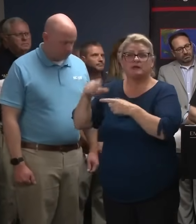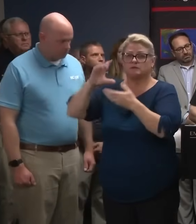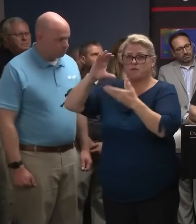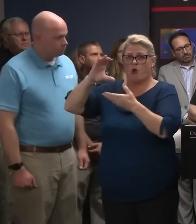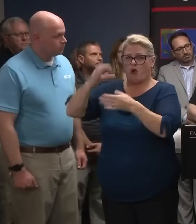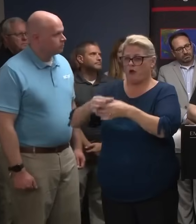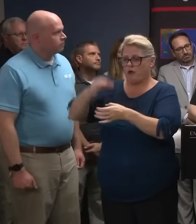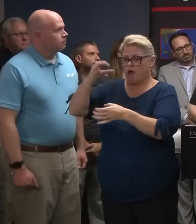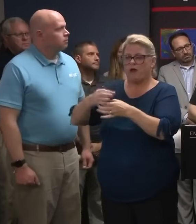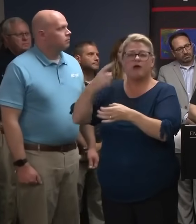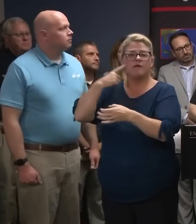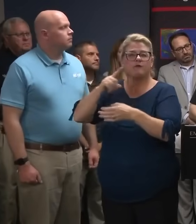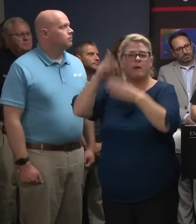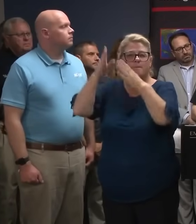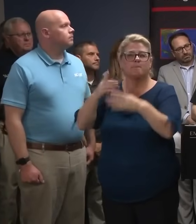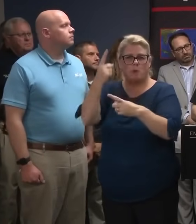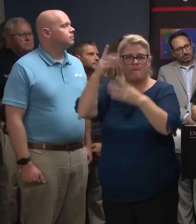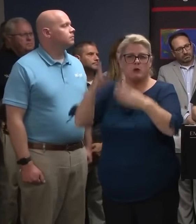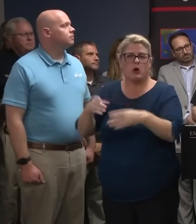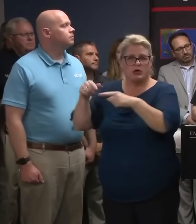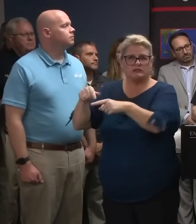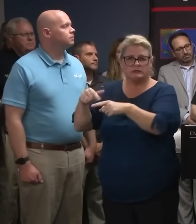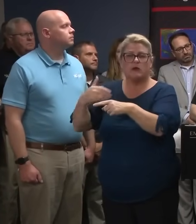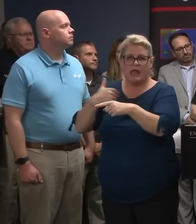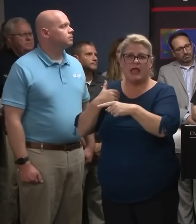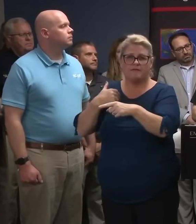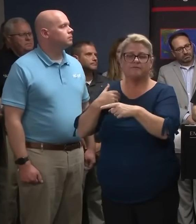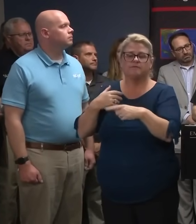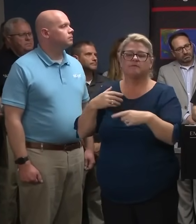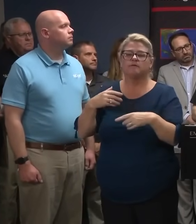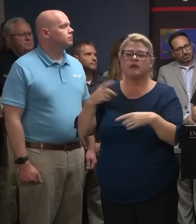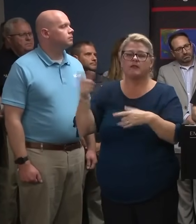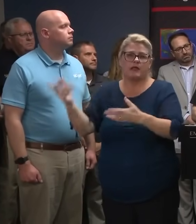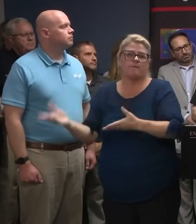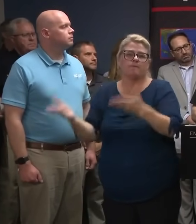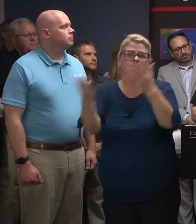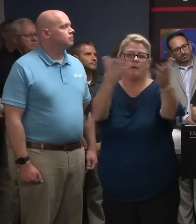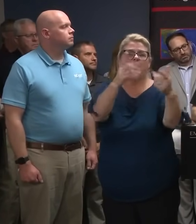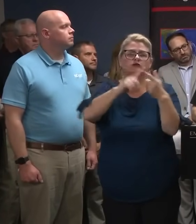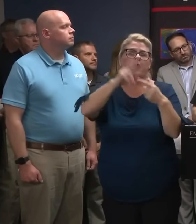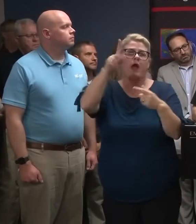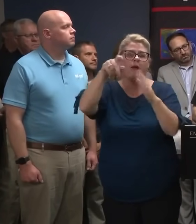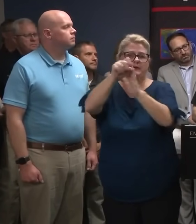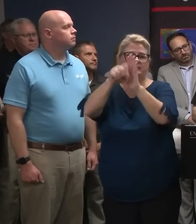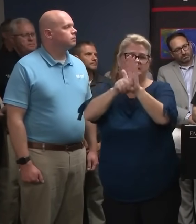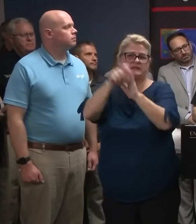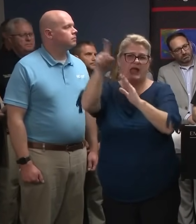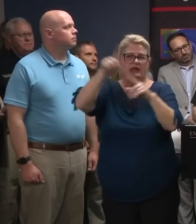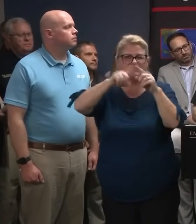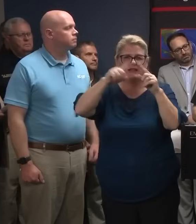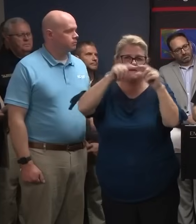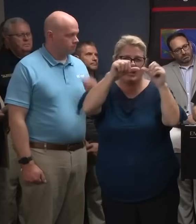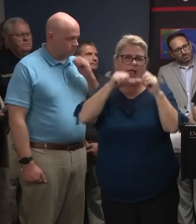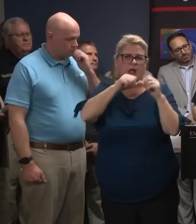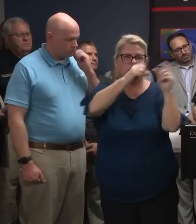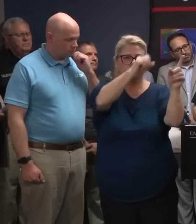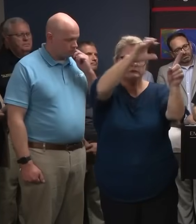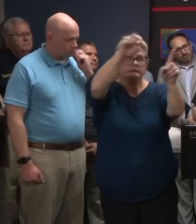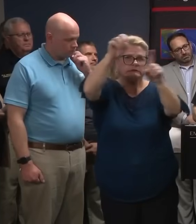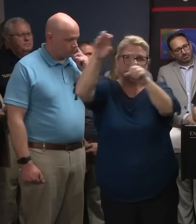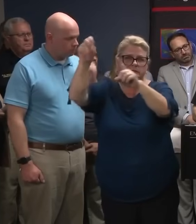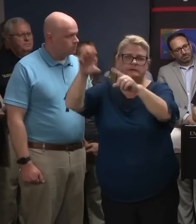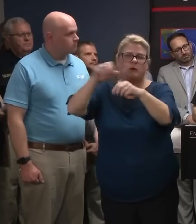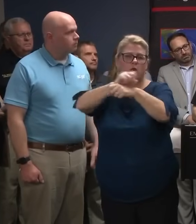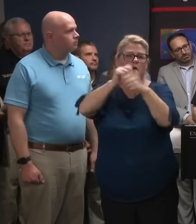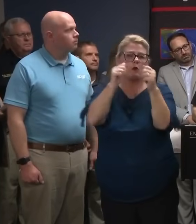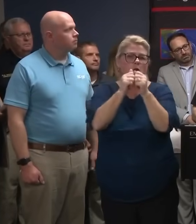bottles, the personal size bottles of those, and are currently transporting that to the upstate in a number of different areas and working with our